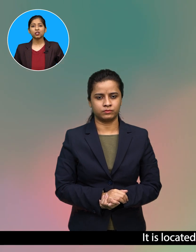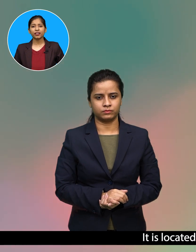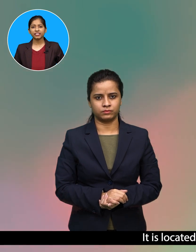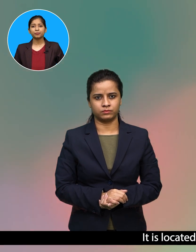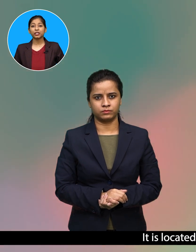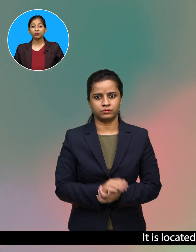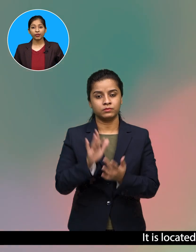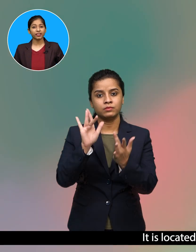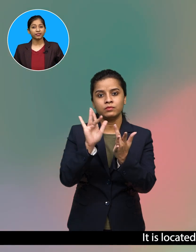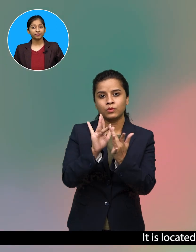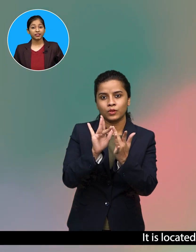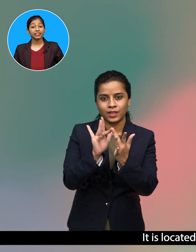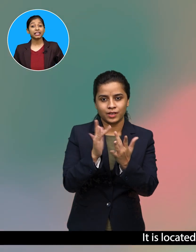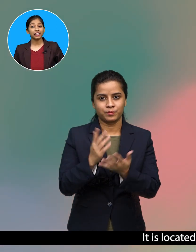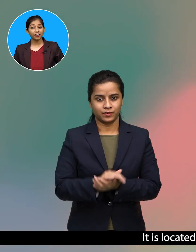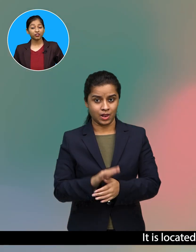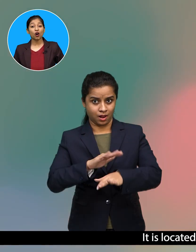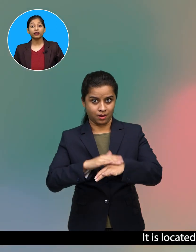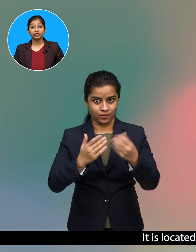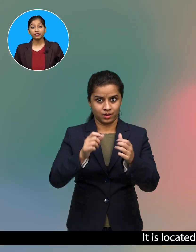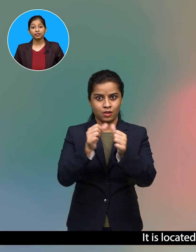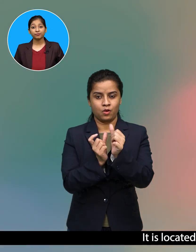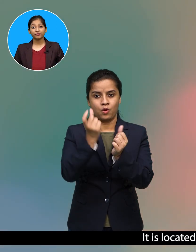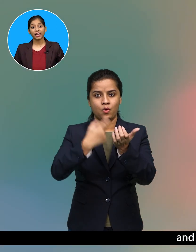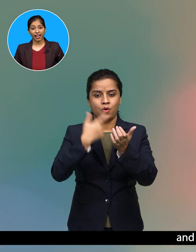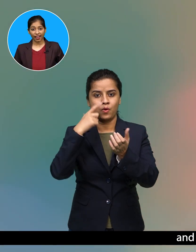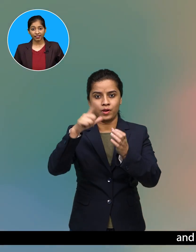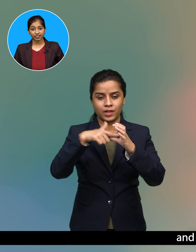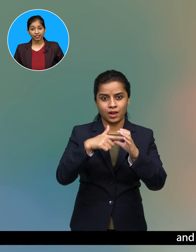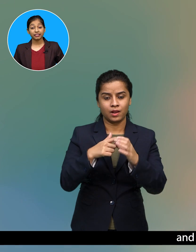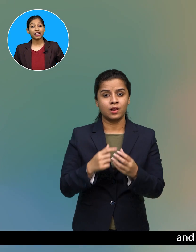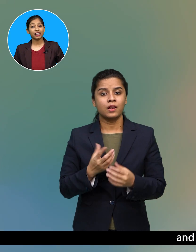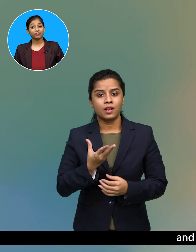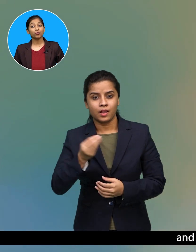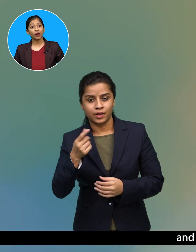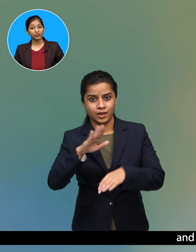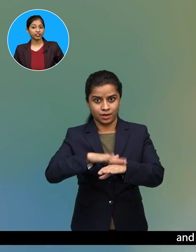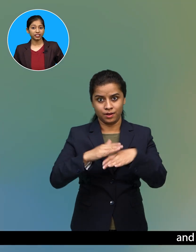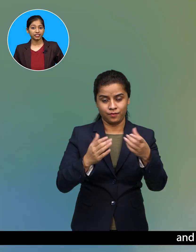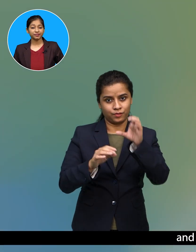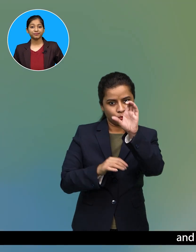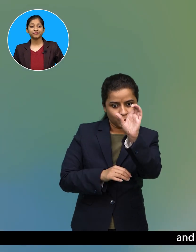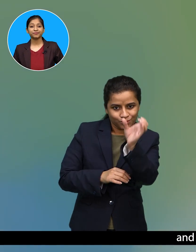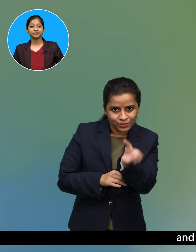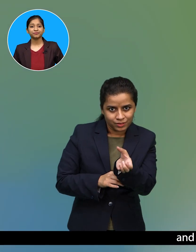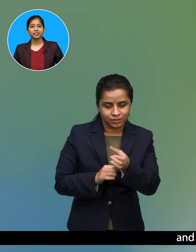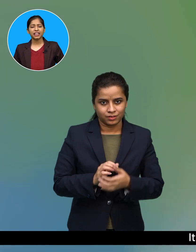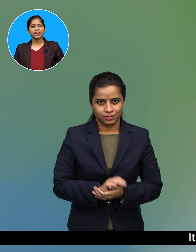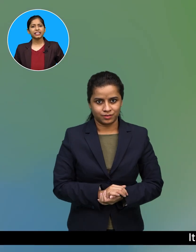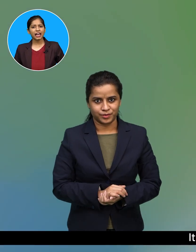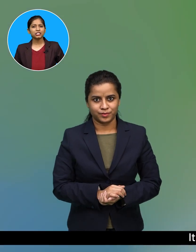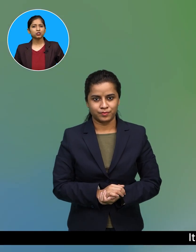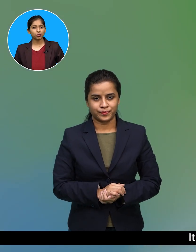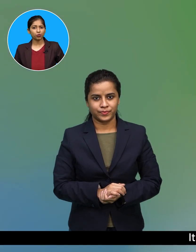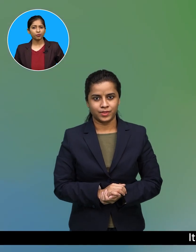It is located between the left auricle and the left ventricle.